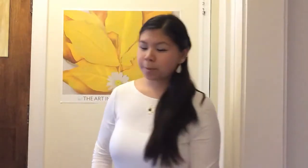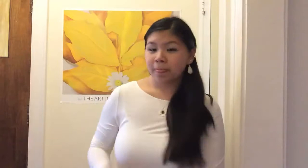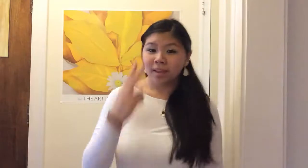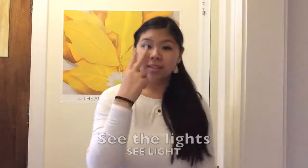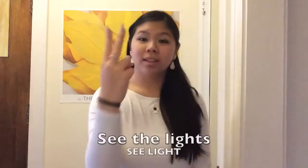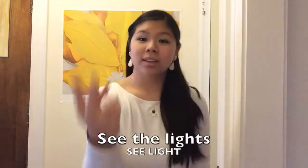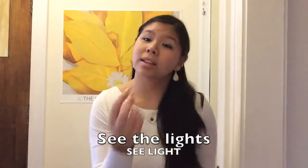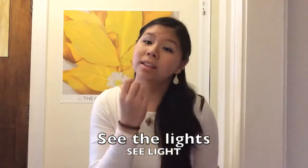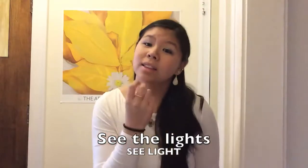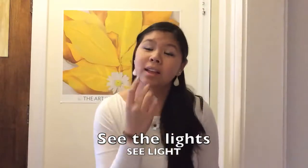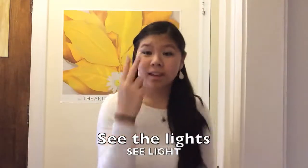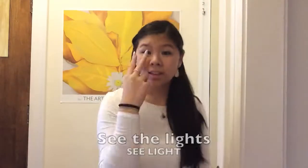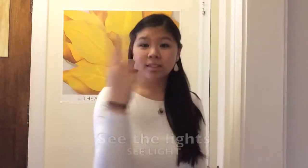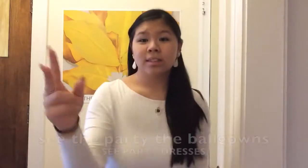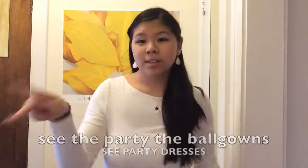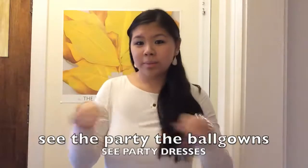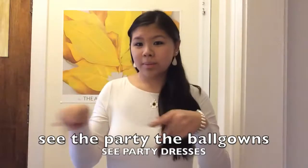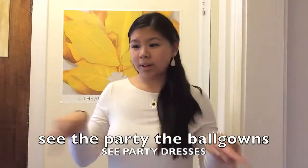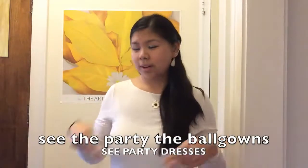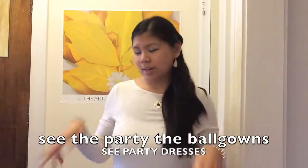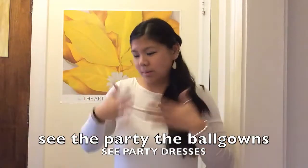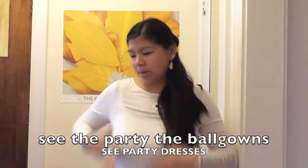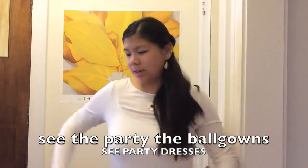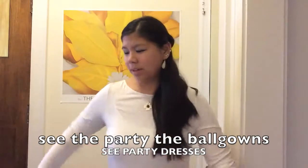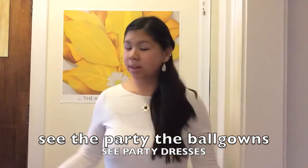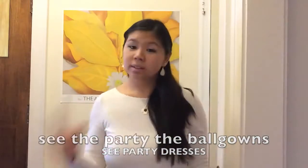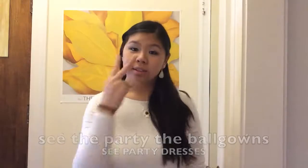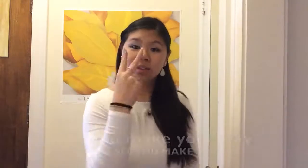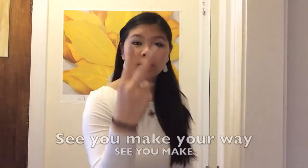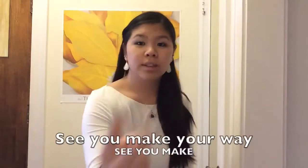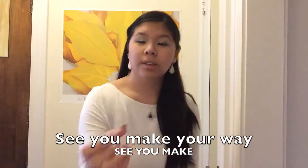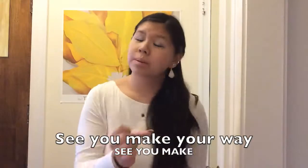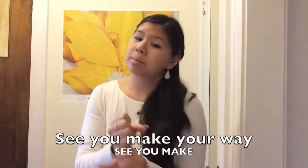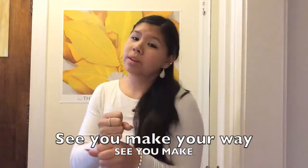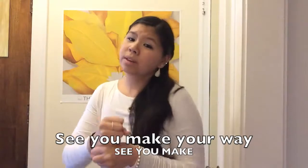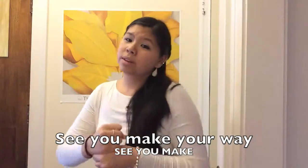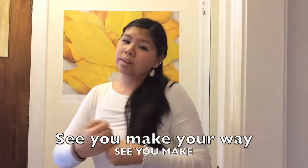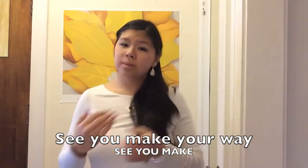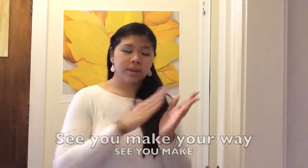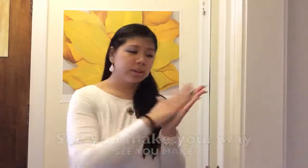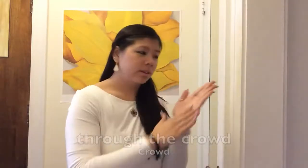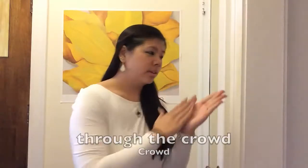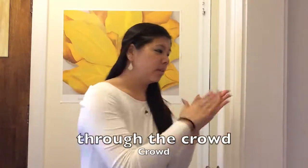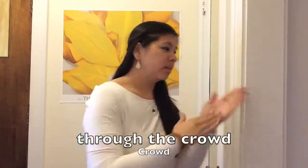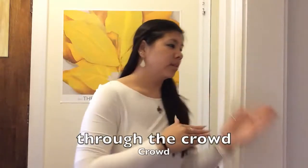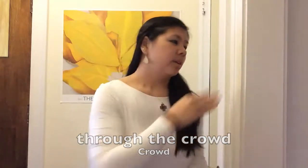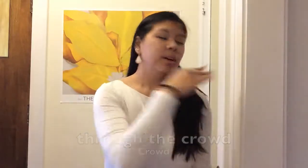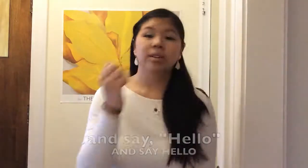See the lights, see the party, the ballgames See you make your way through the crowd